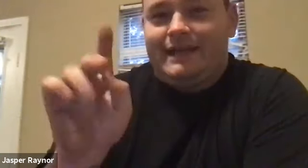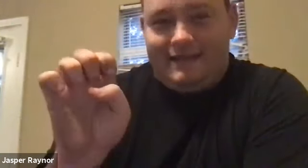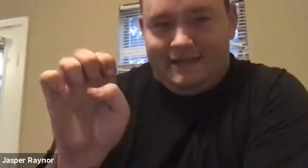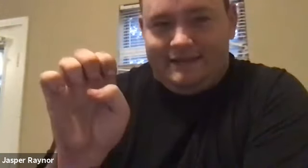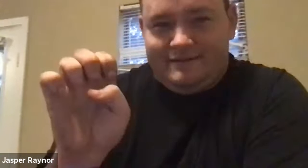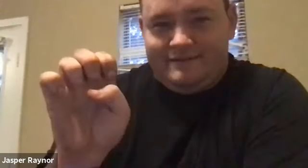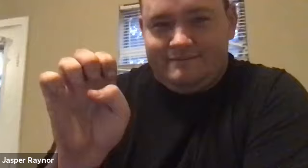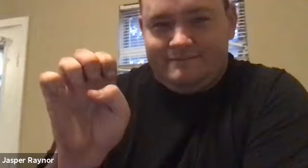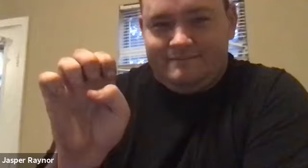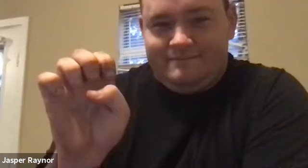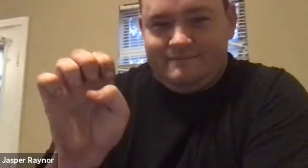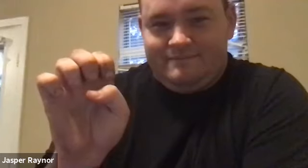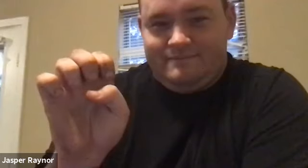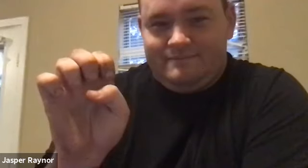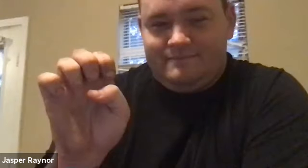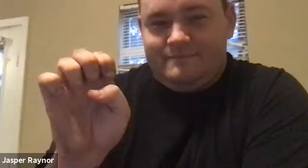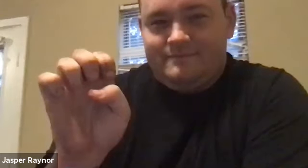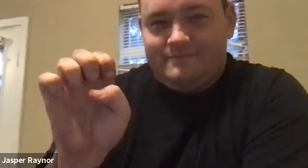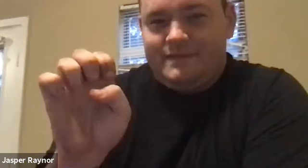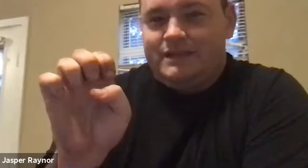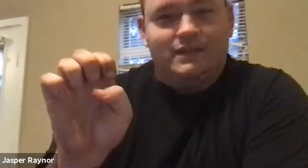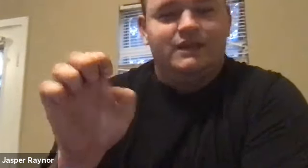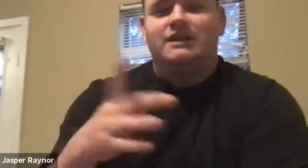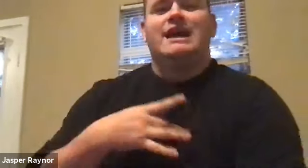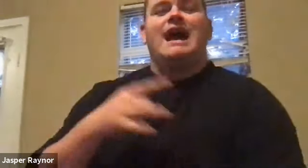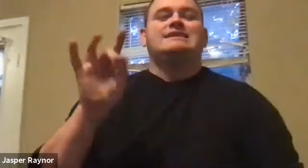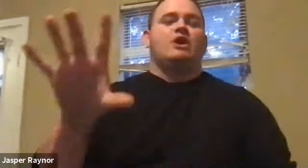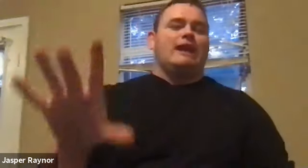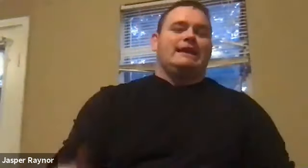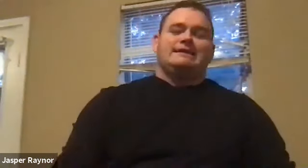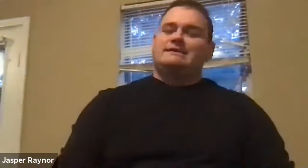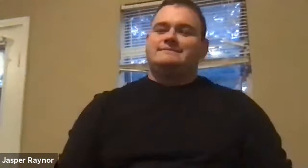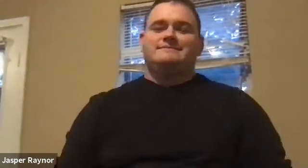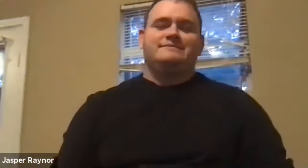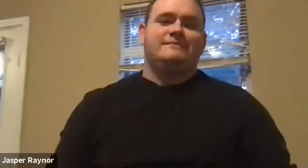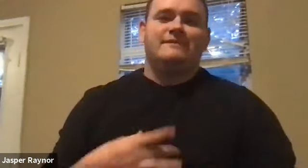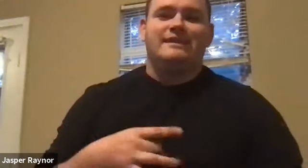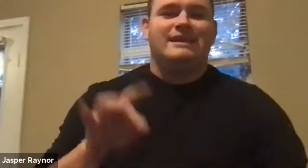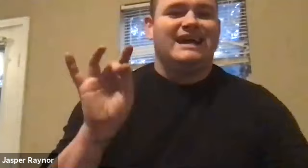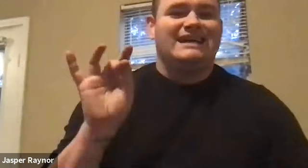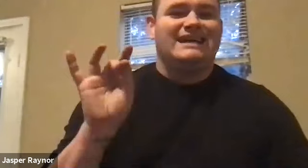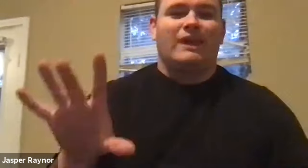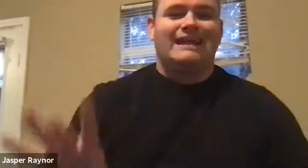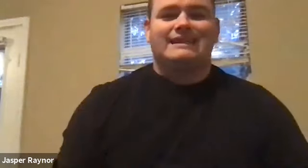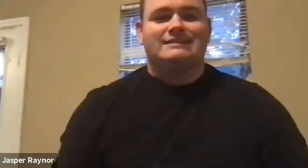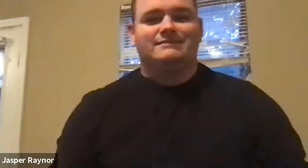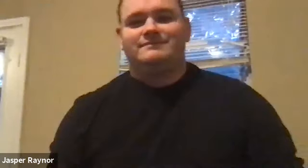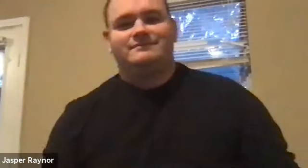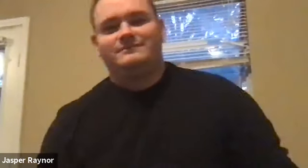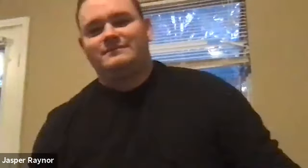DONTLIKE. Don't like. I don't like. It's Don't throwing it out. Throw it